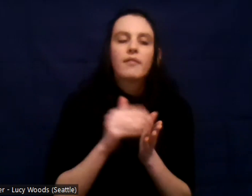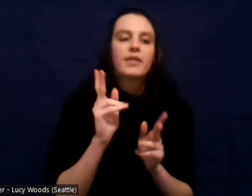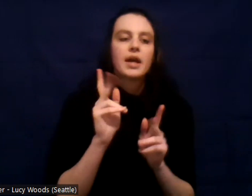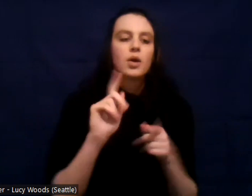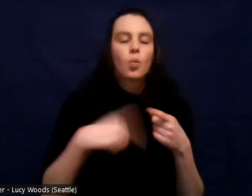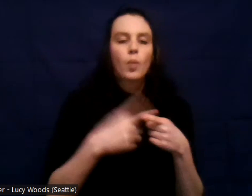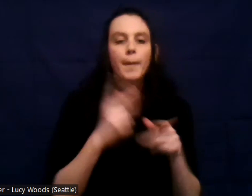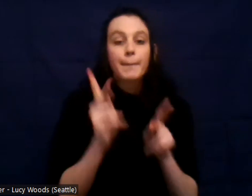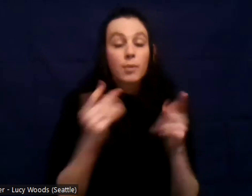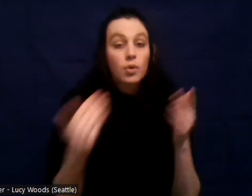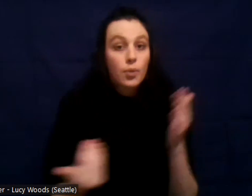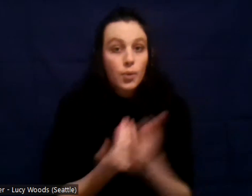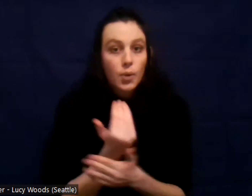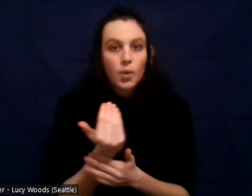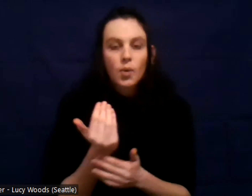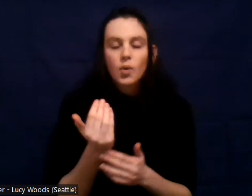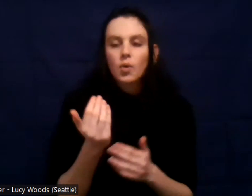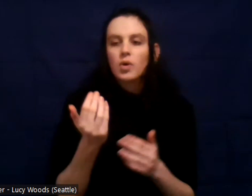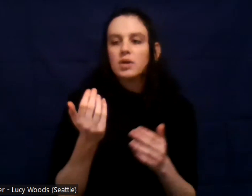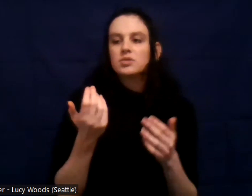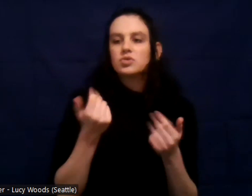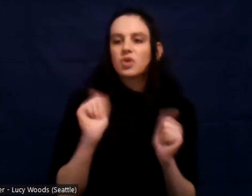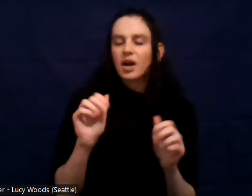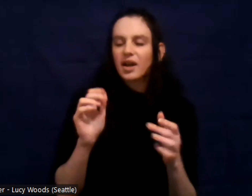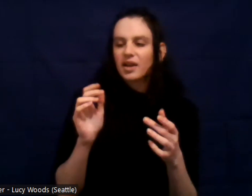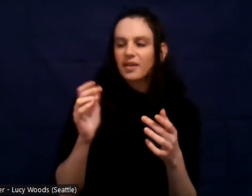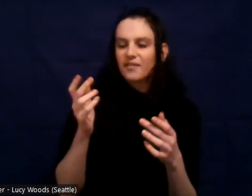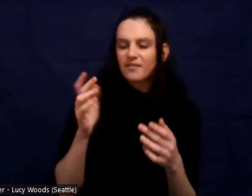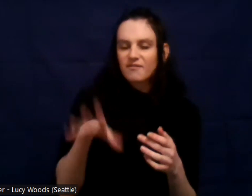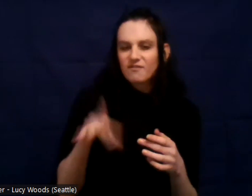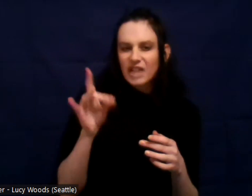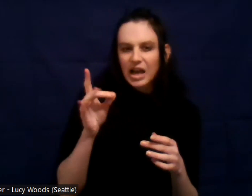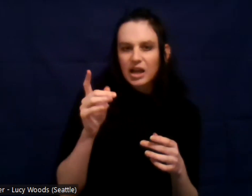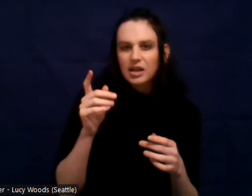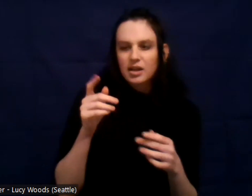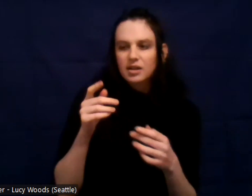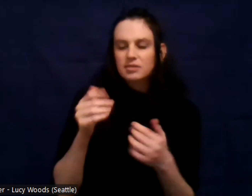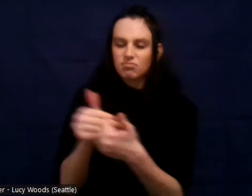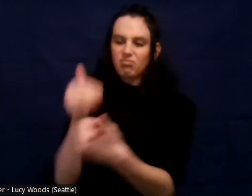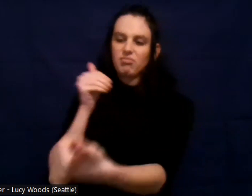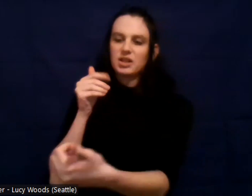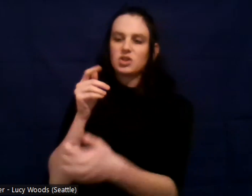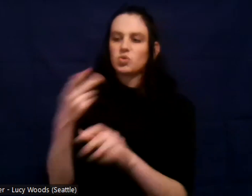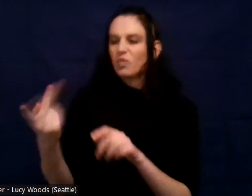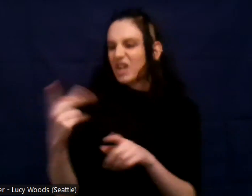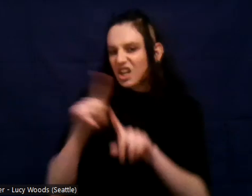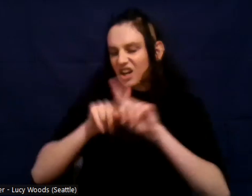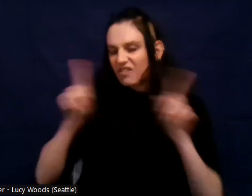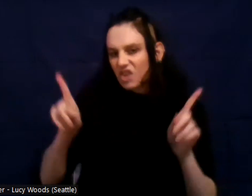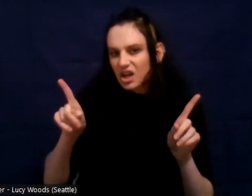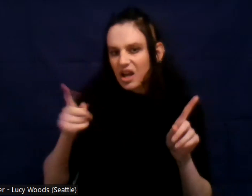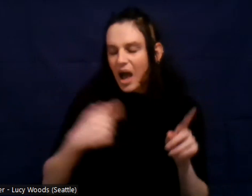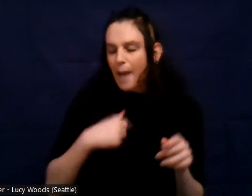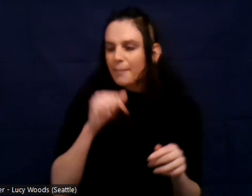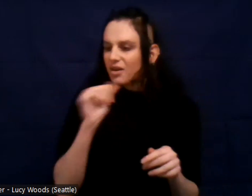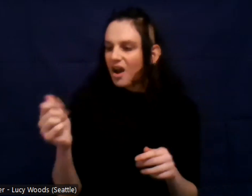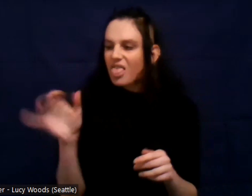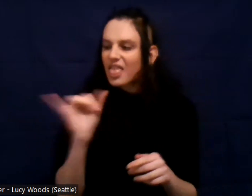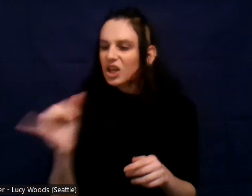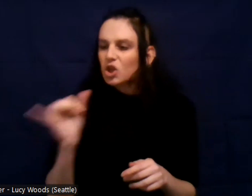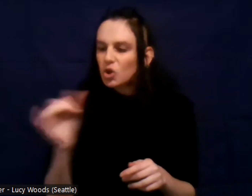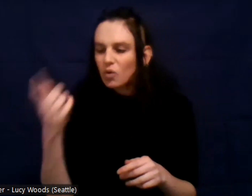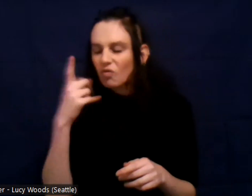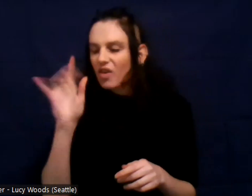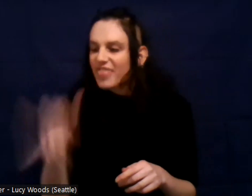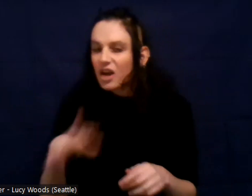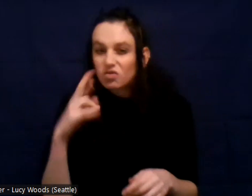right? So I was always looking at like, well, I don't qualify in that way, so I probably am not really an alcoholic. I probably just